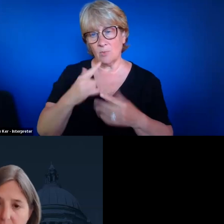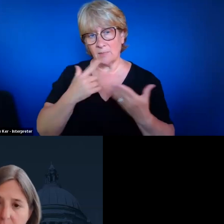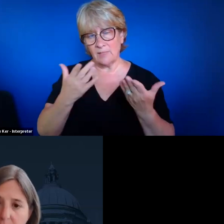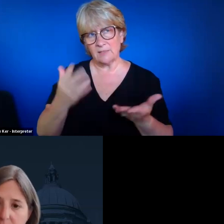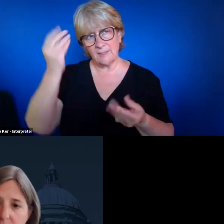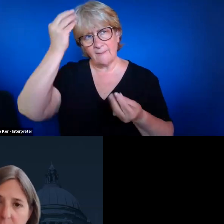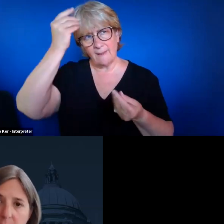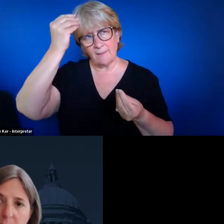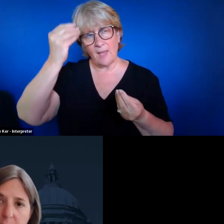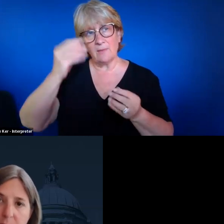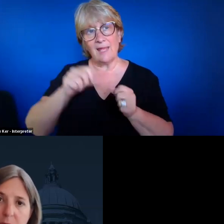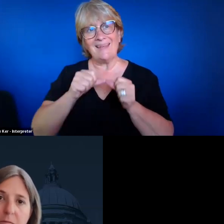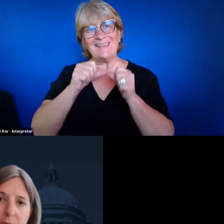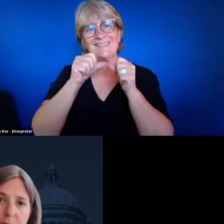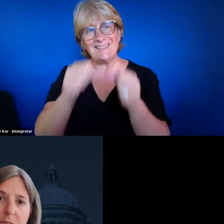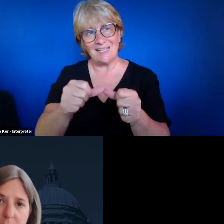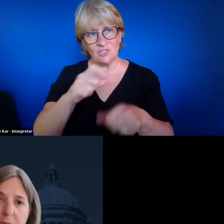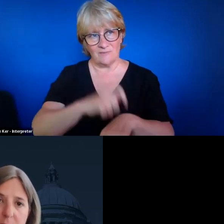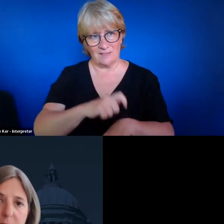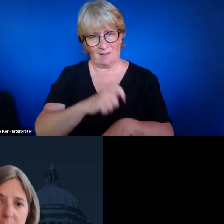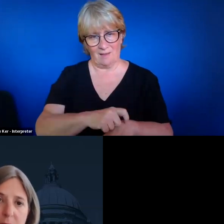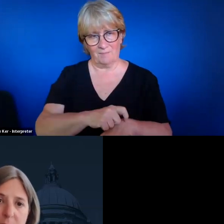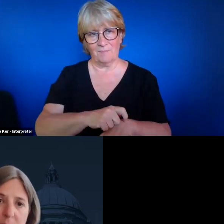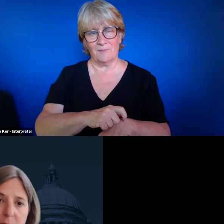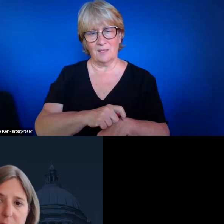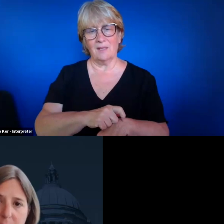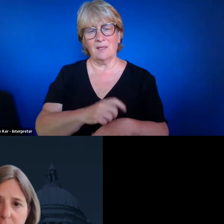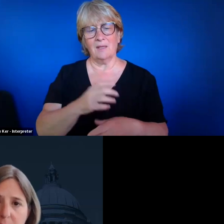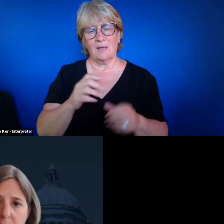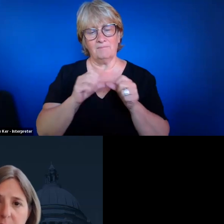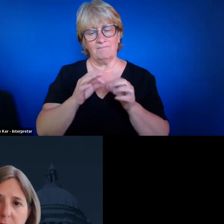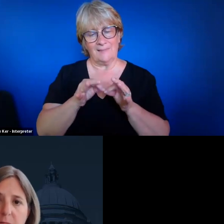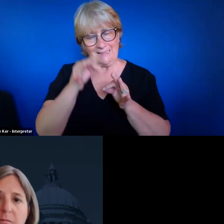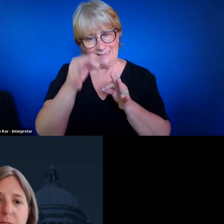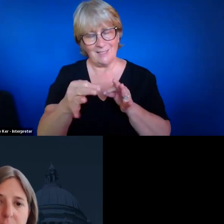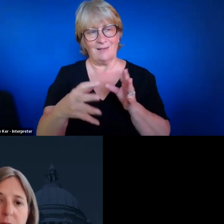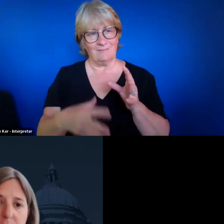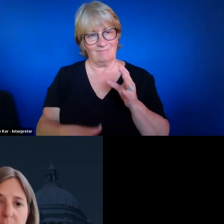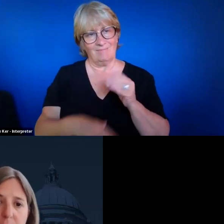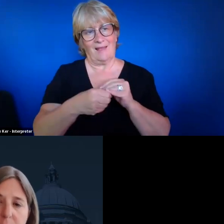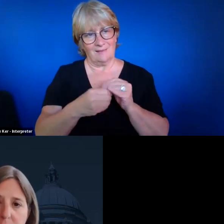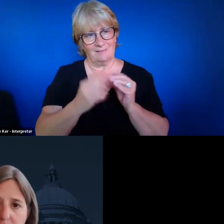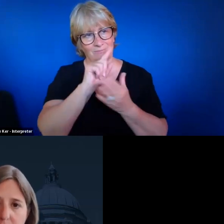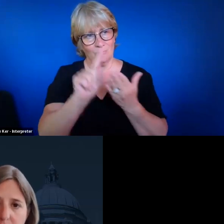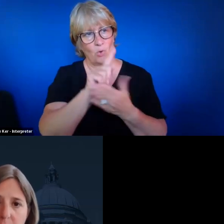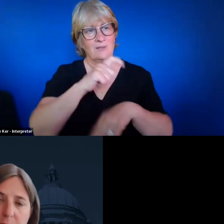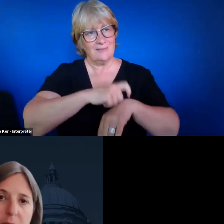about an extension of that time and how we might take advantage of being in person together. So